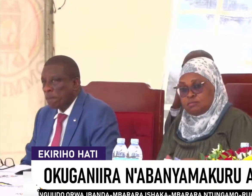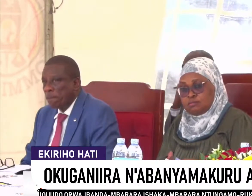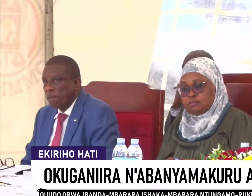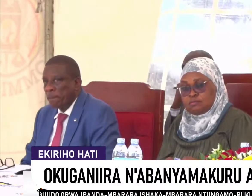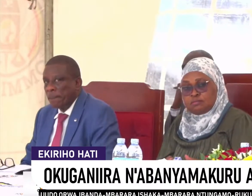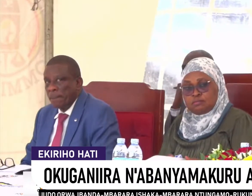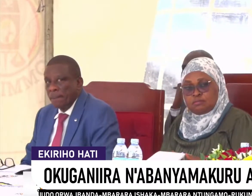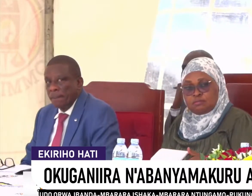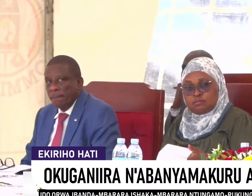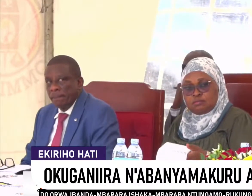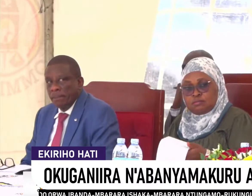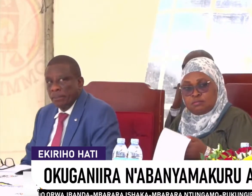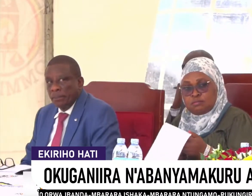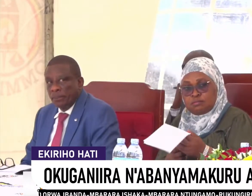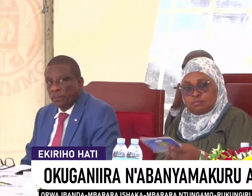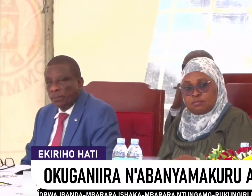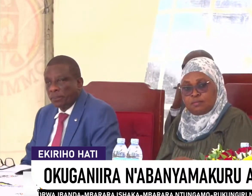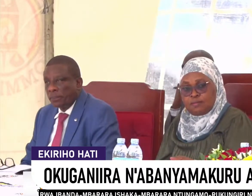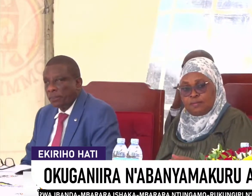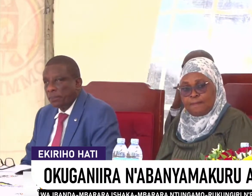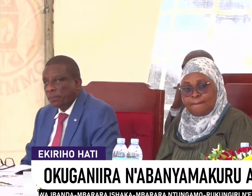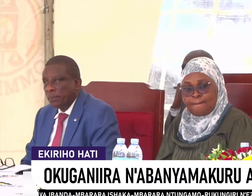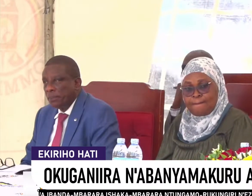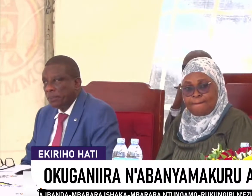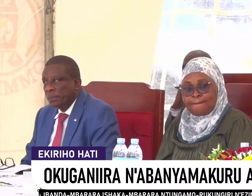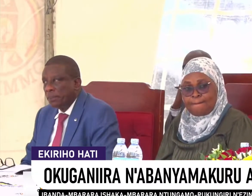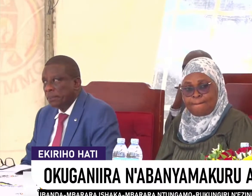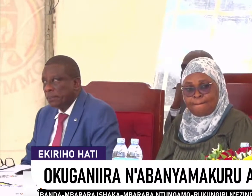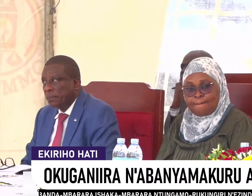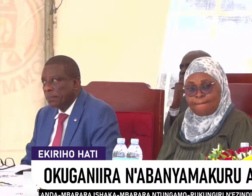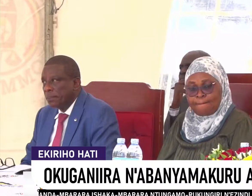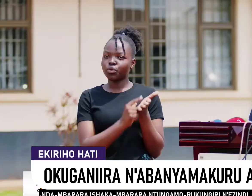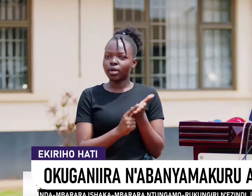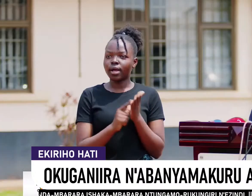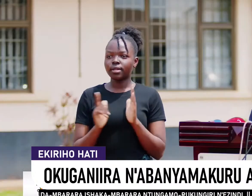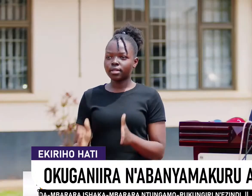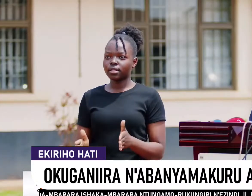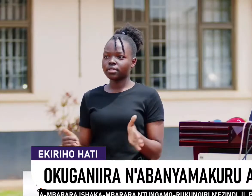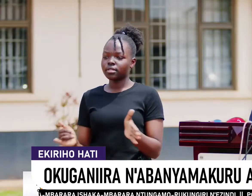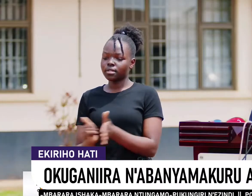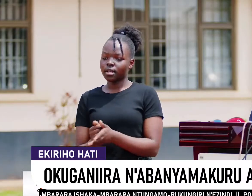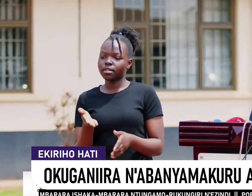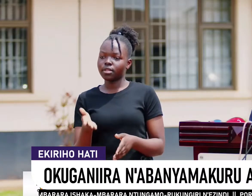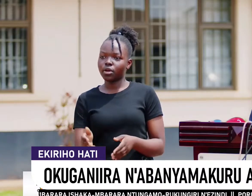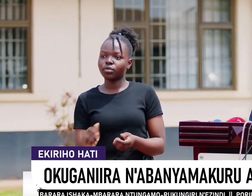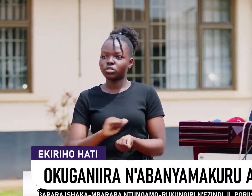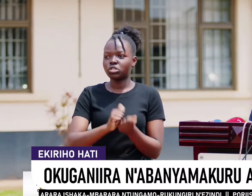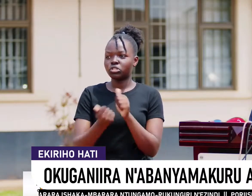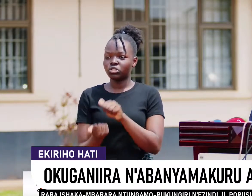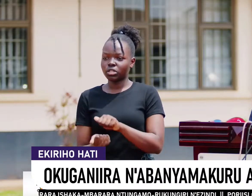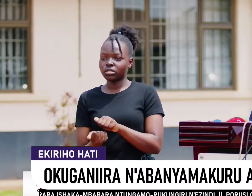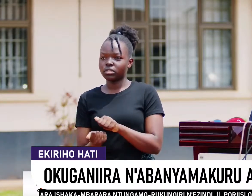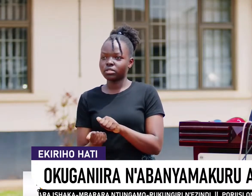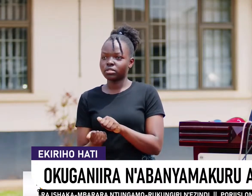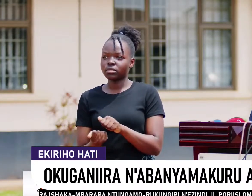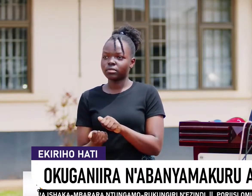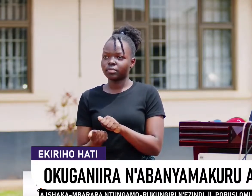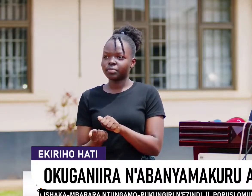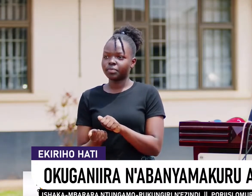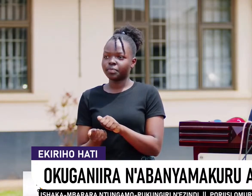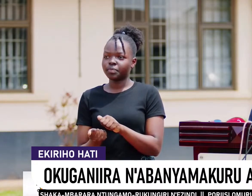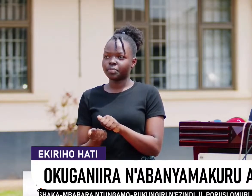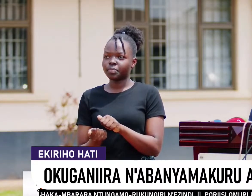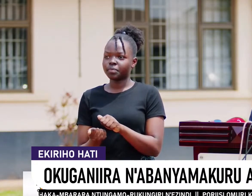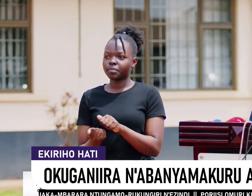Ensonga tulese wano olwaleero kwe kutegeeza bannayuganda nti waliwo endongosereza oba